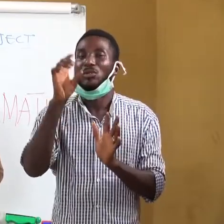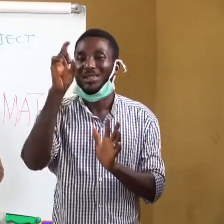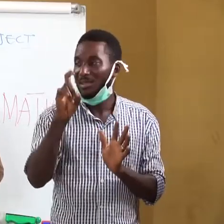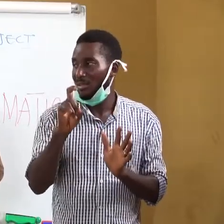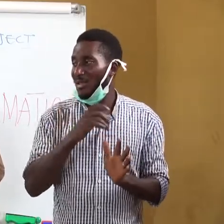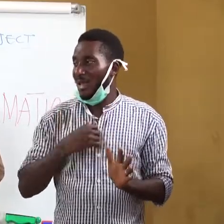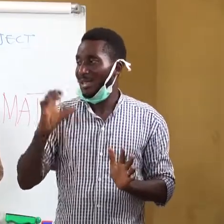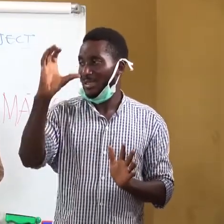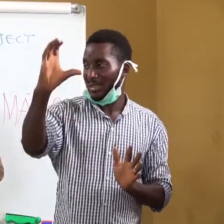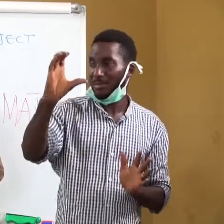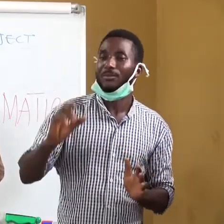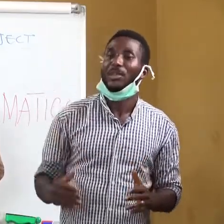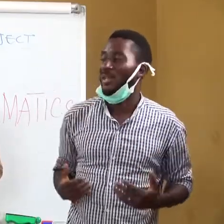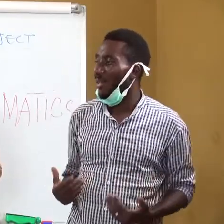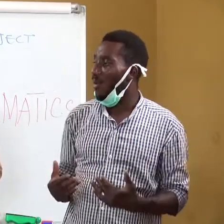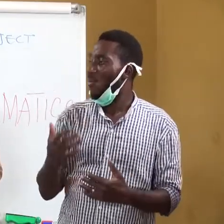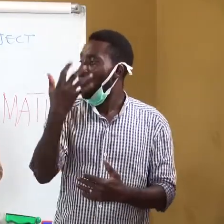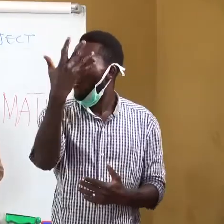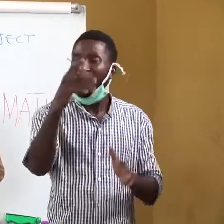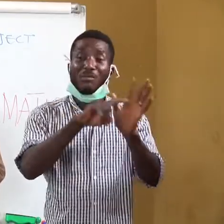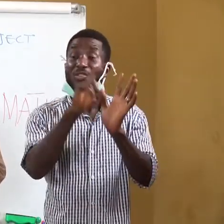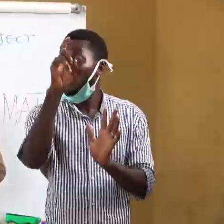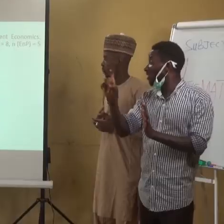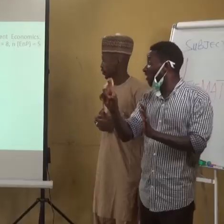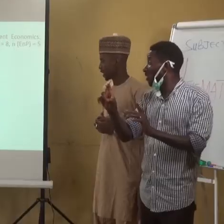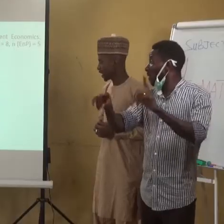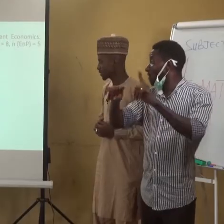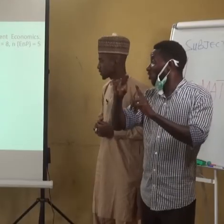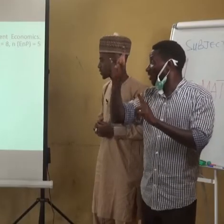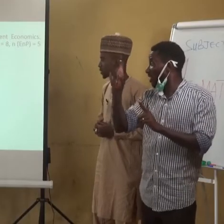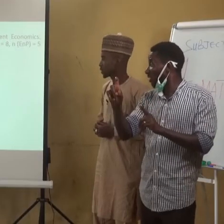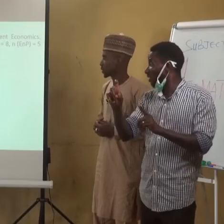c. So 5 minus x plus